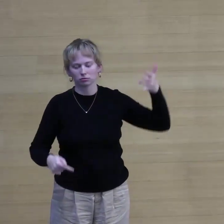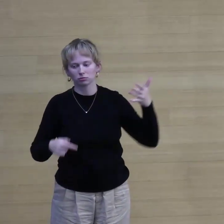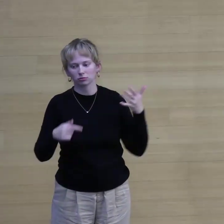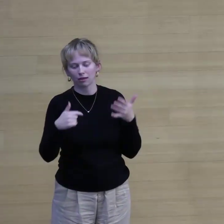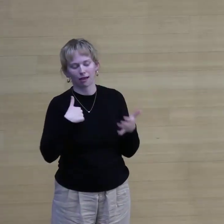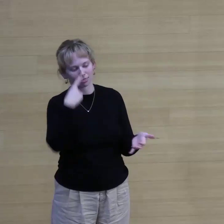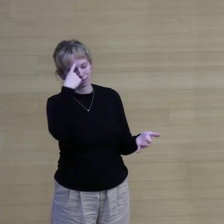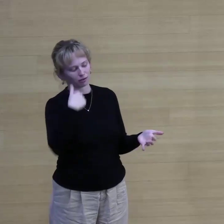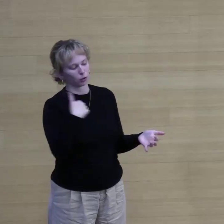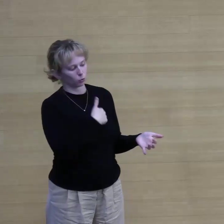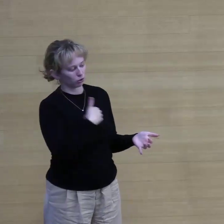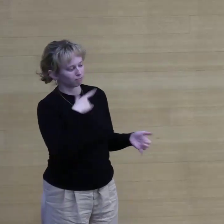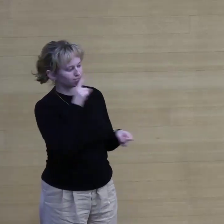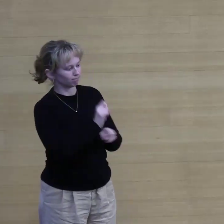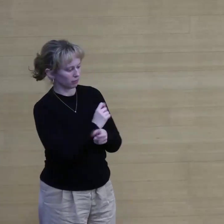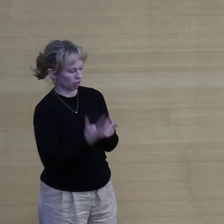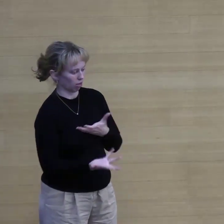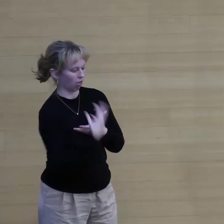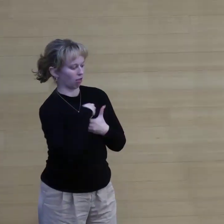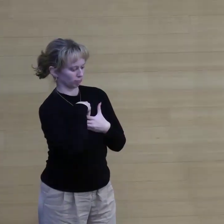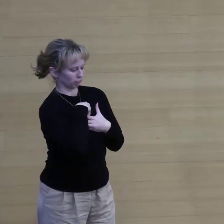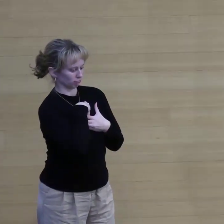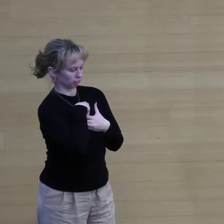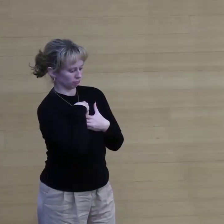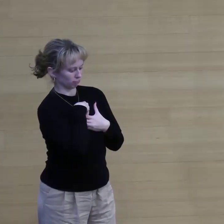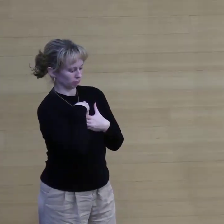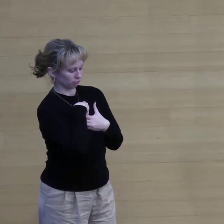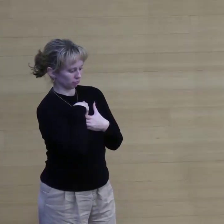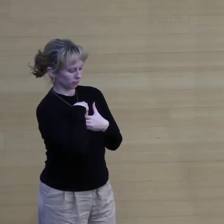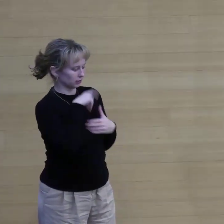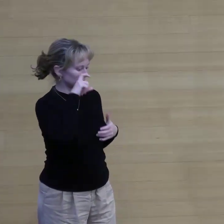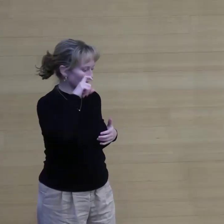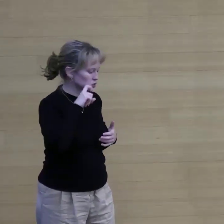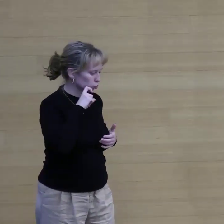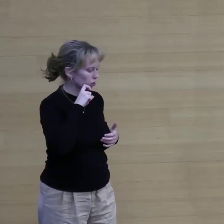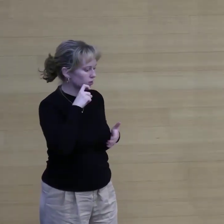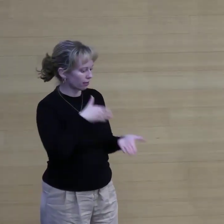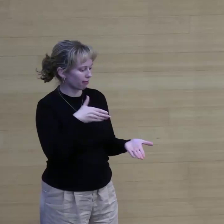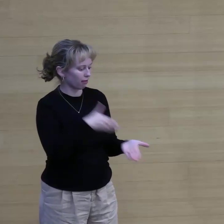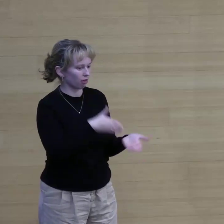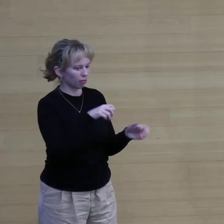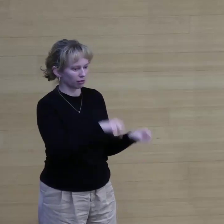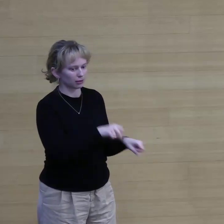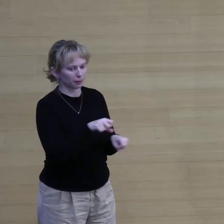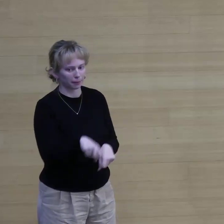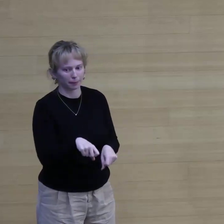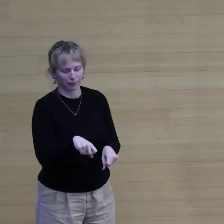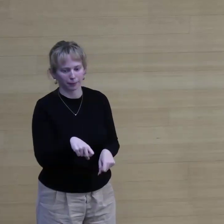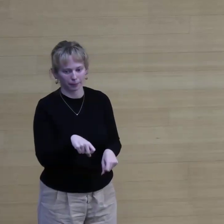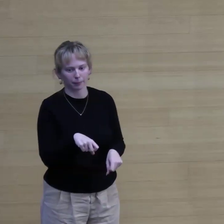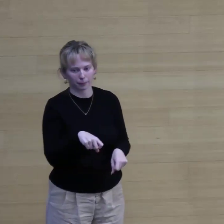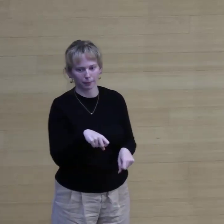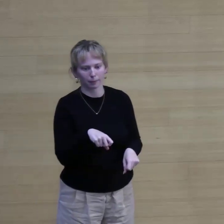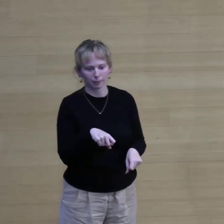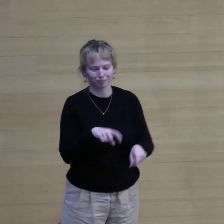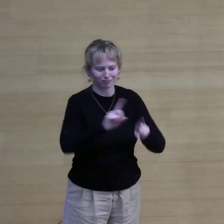And I think we have really internalized like sexual ableism within our communities that plays out in different